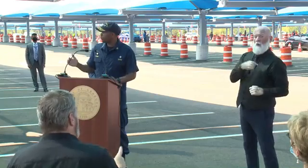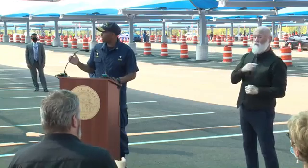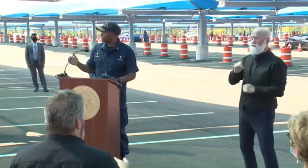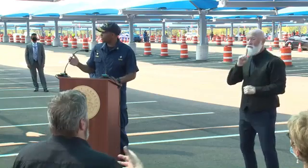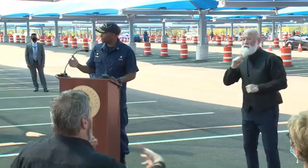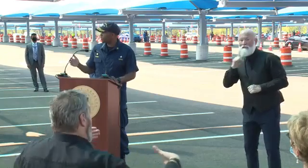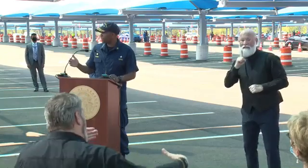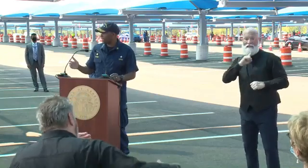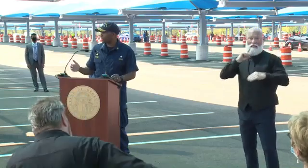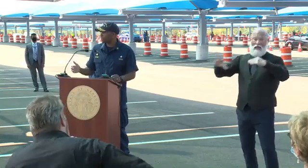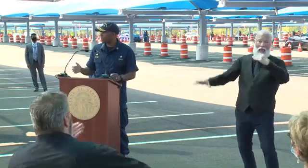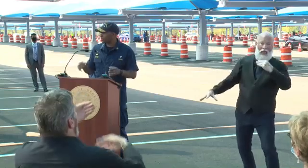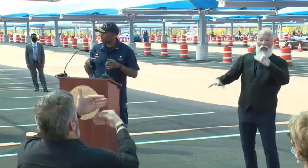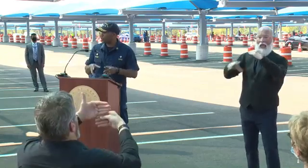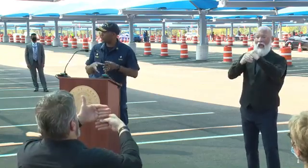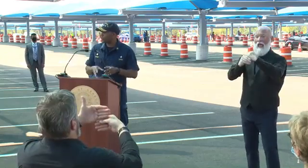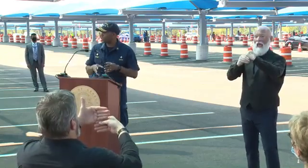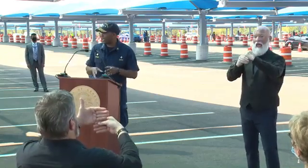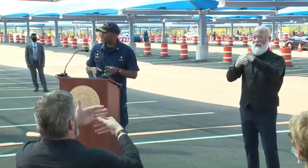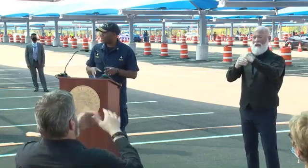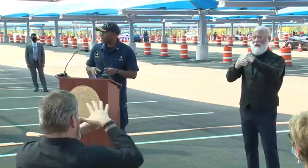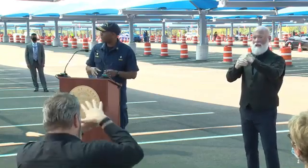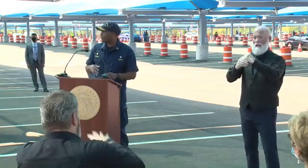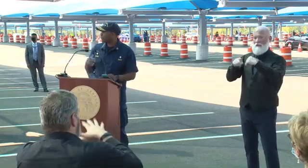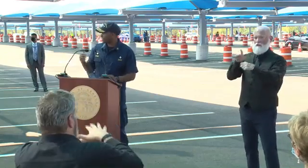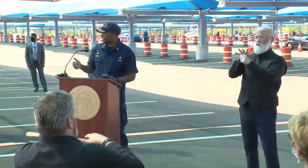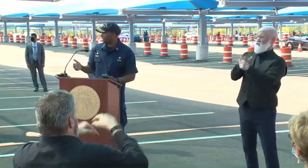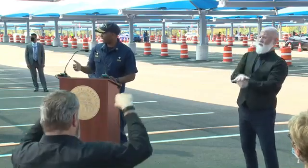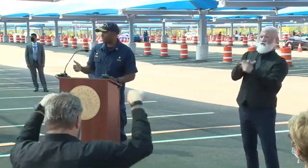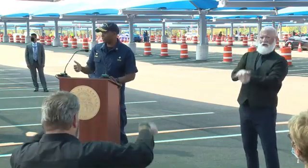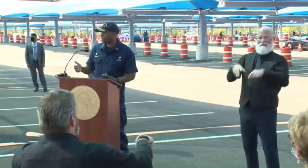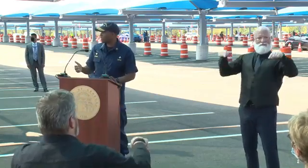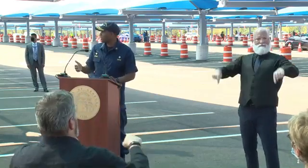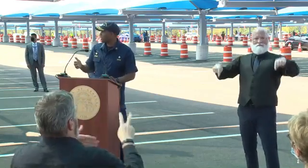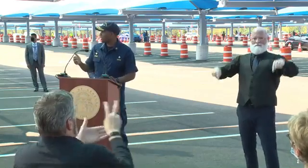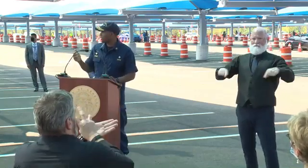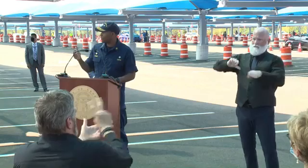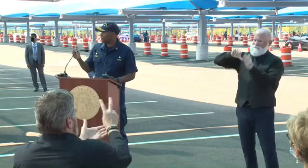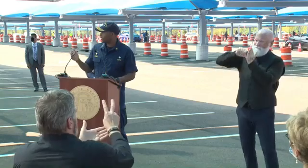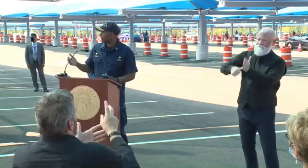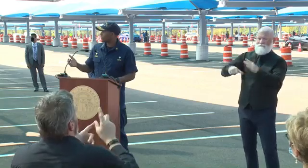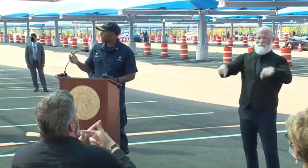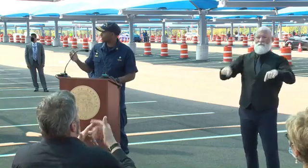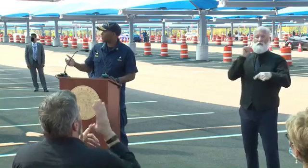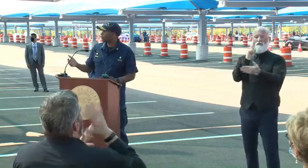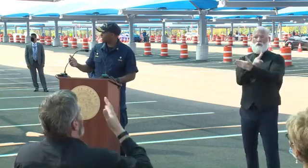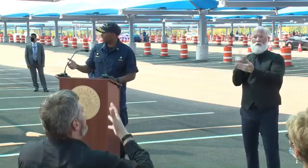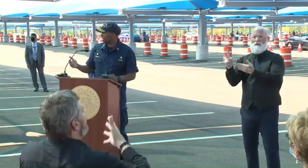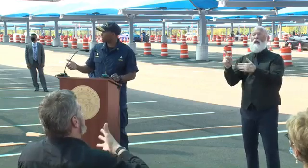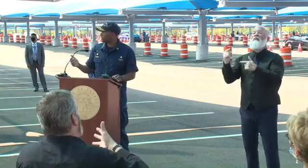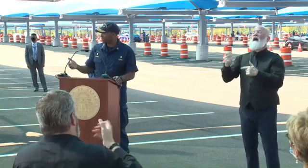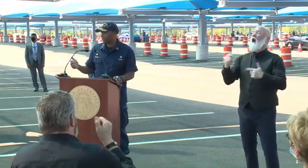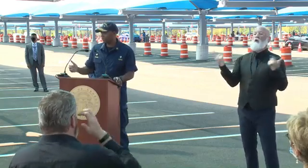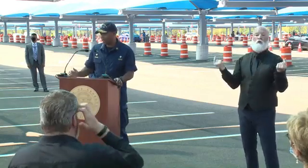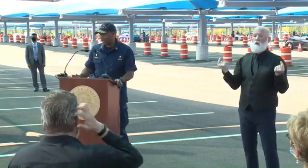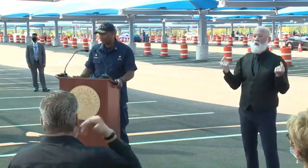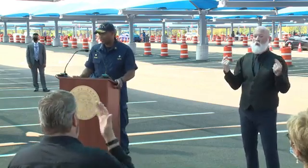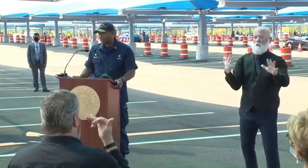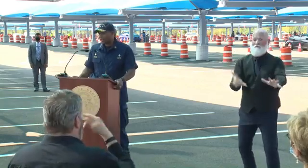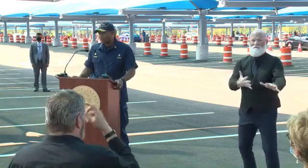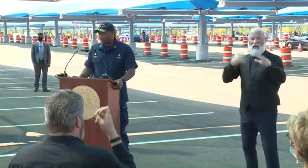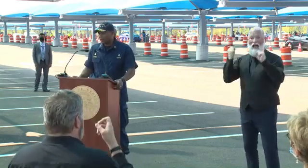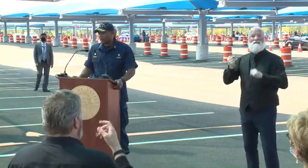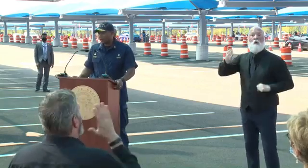in 2 weeks in terms of cases, because what we do today, we will see in cases 7 to 14 days from